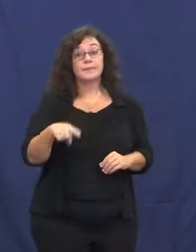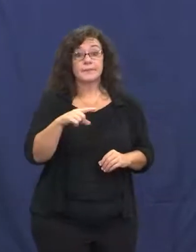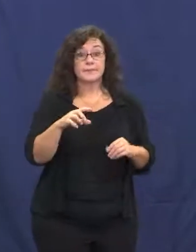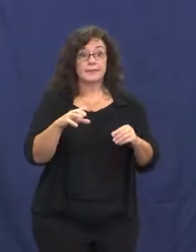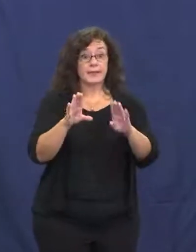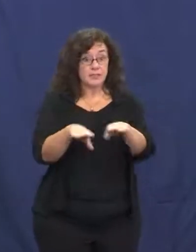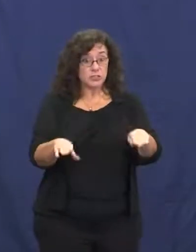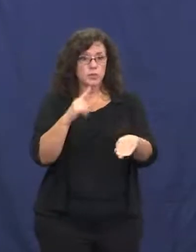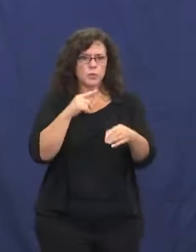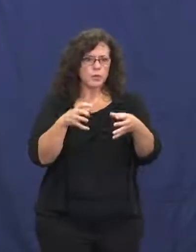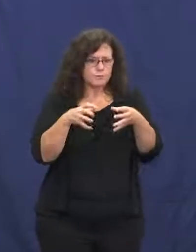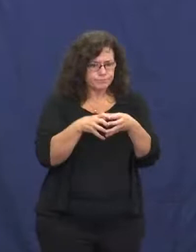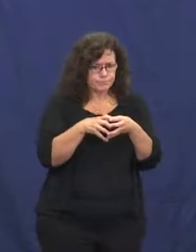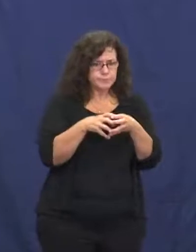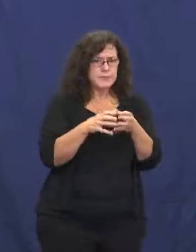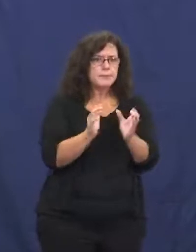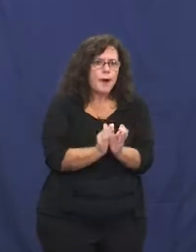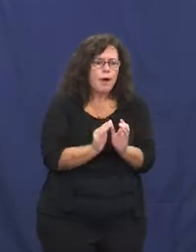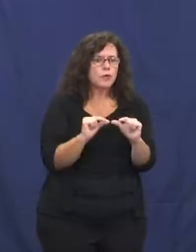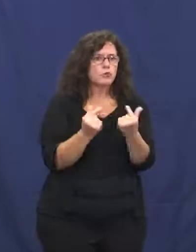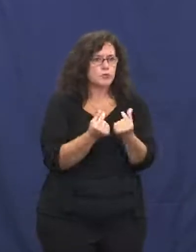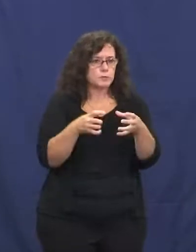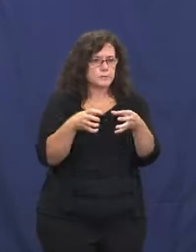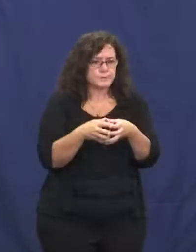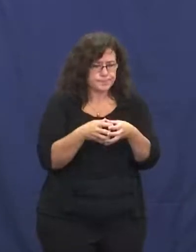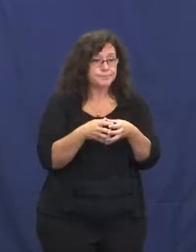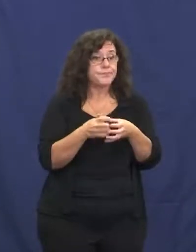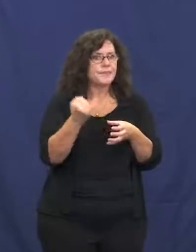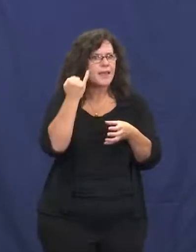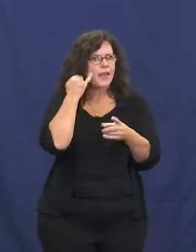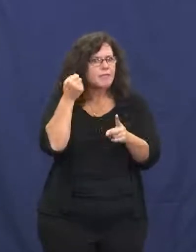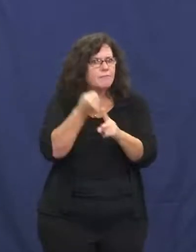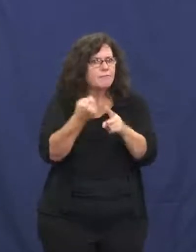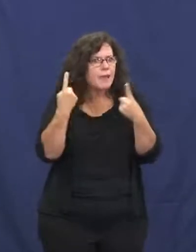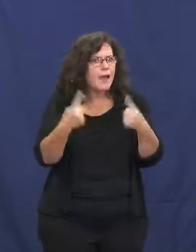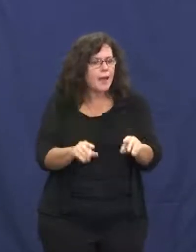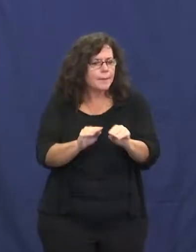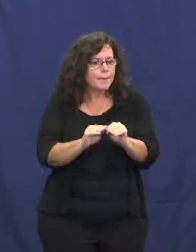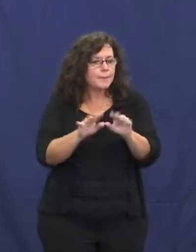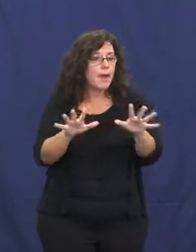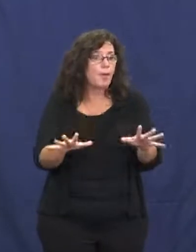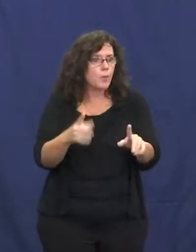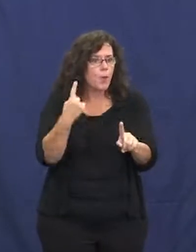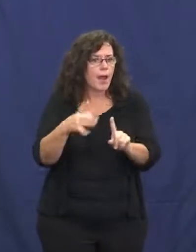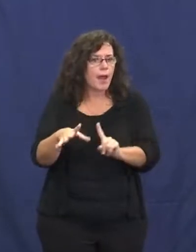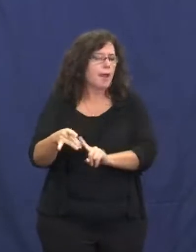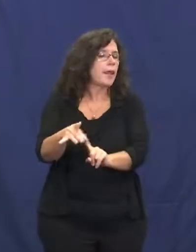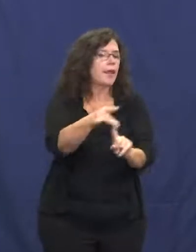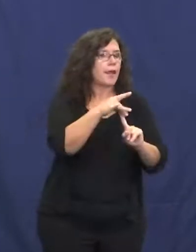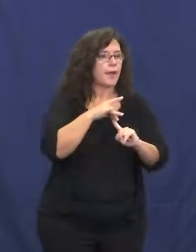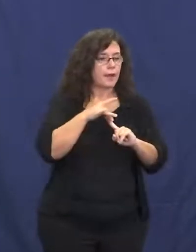during the school day. This way, if we do unfortunately experience some sort of outbreak or